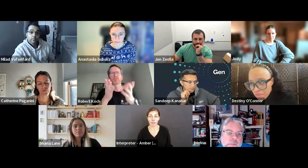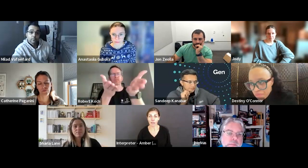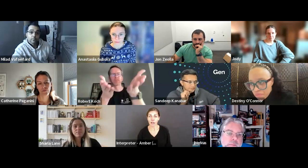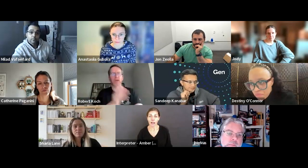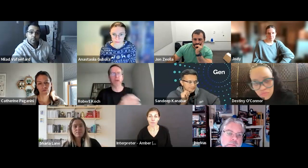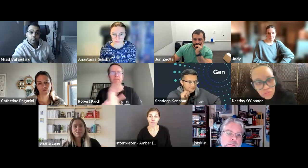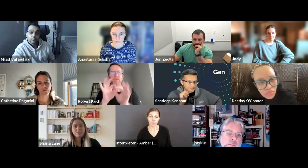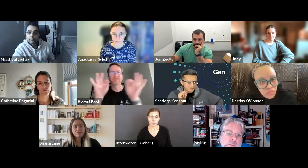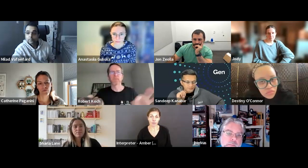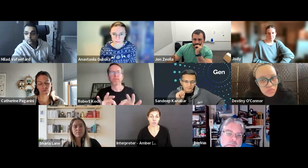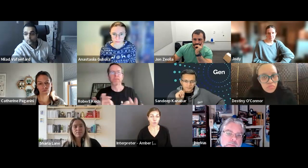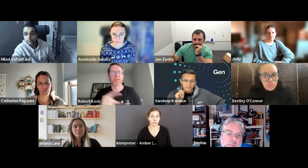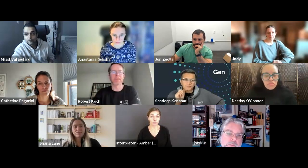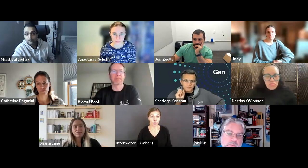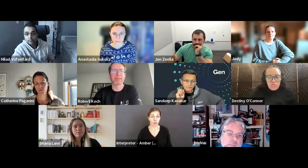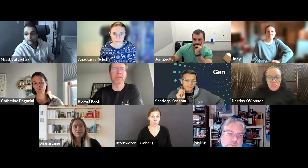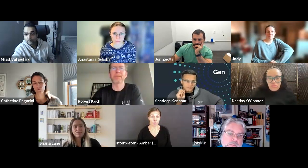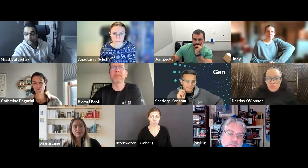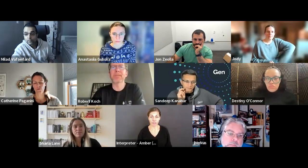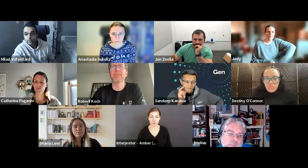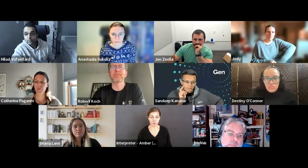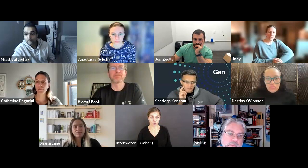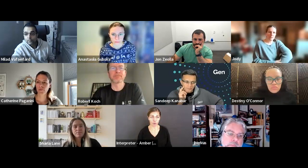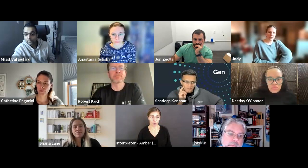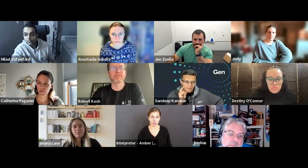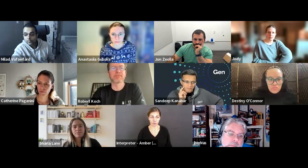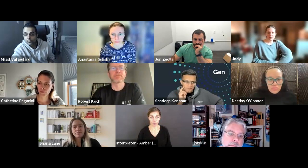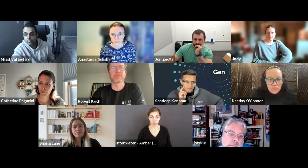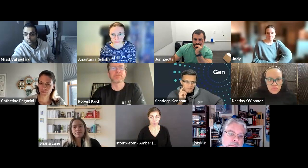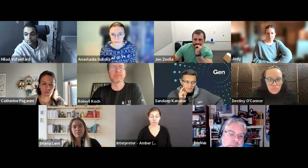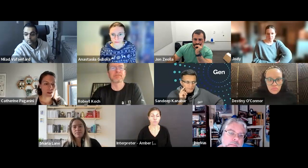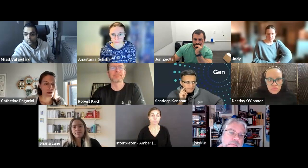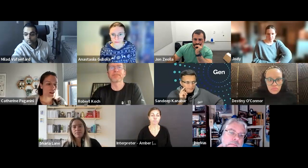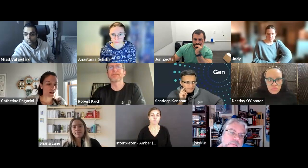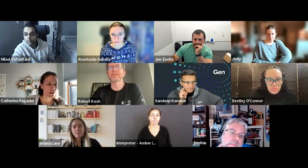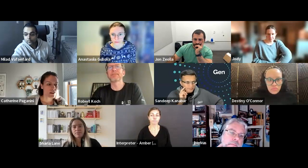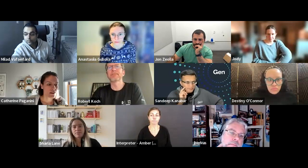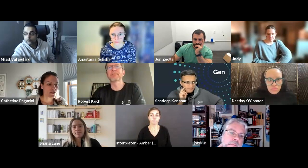later. Catherine, you wanted to talk about sign language interpreters.